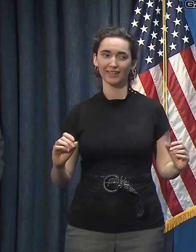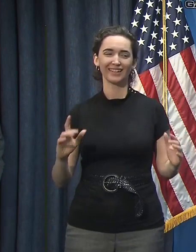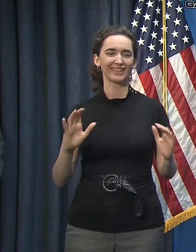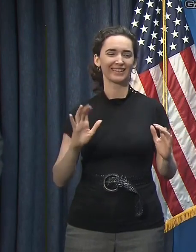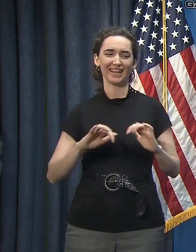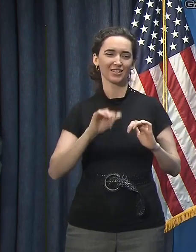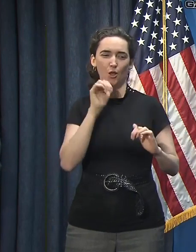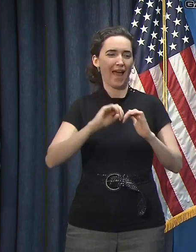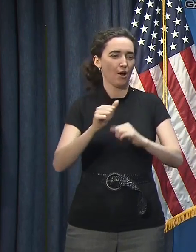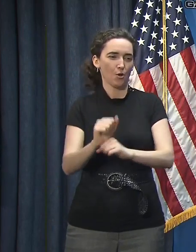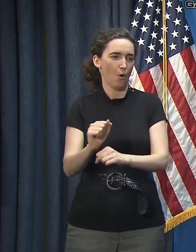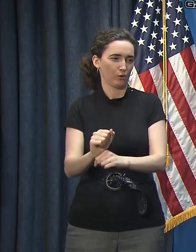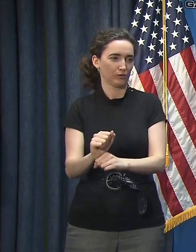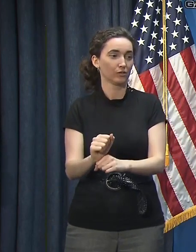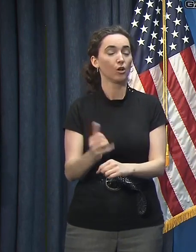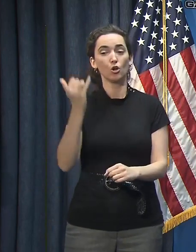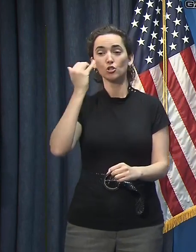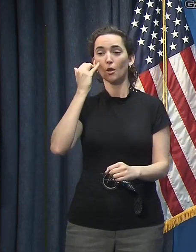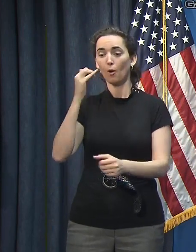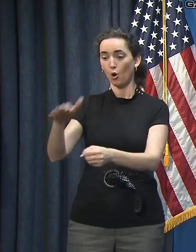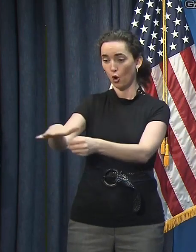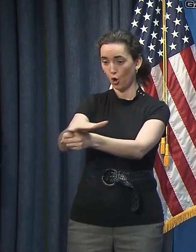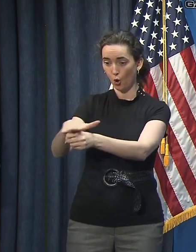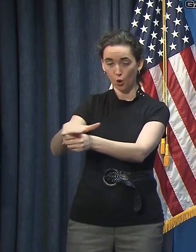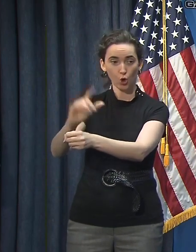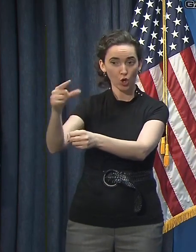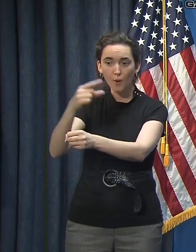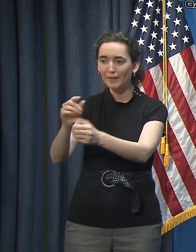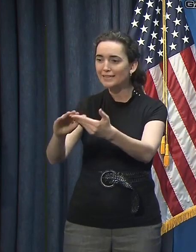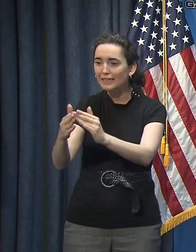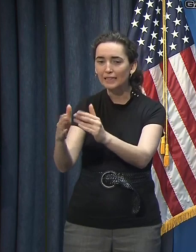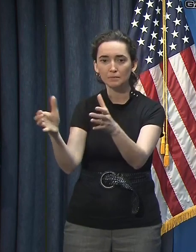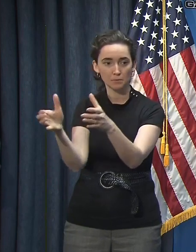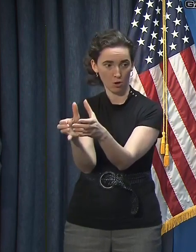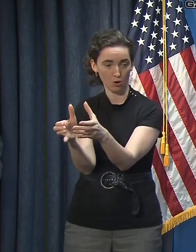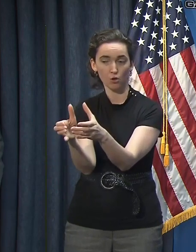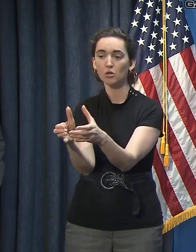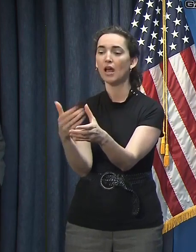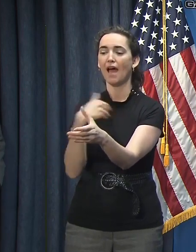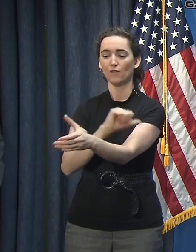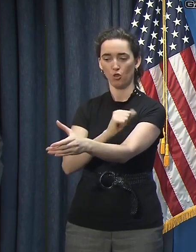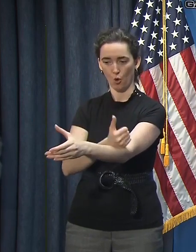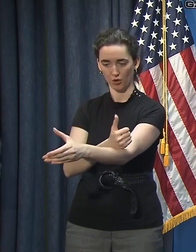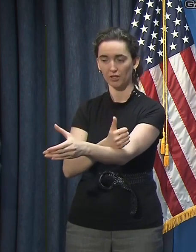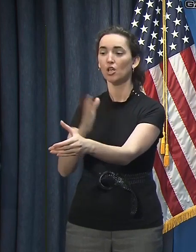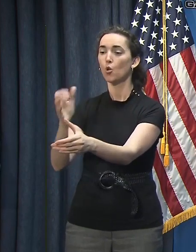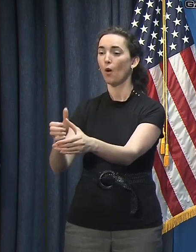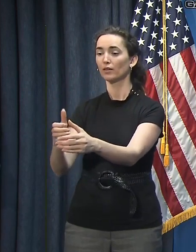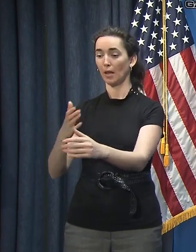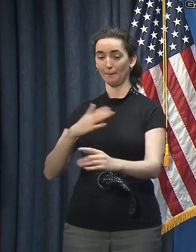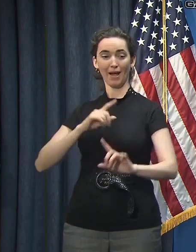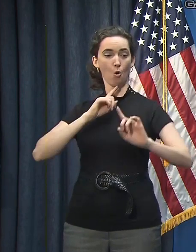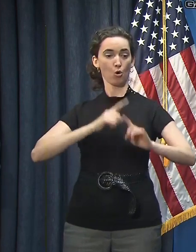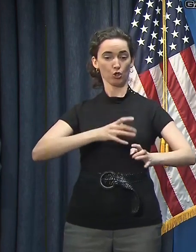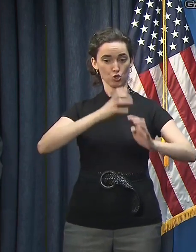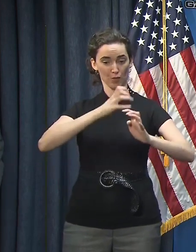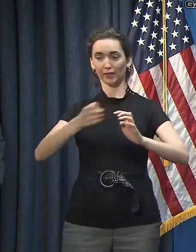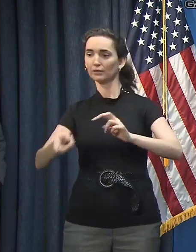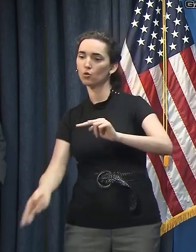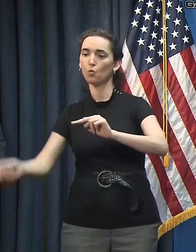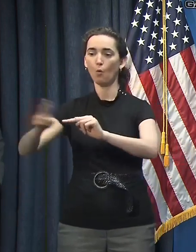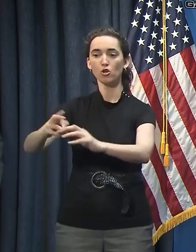works. If a local official who has the authority wants to do something that is more restrictive than my orders, then they can do